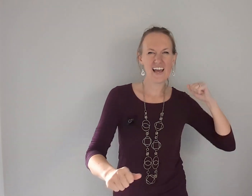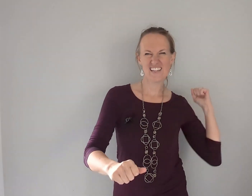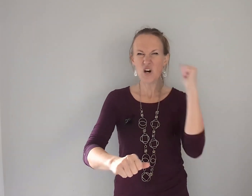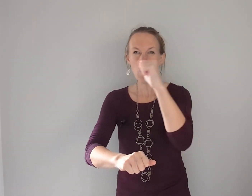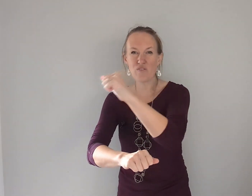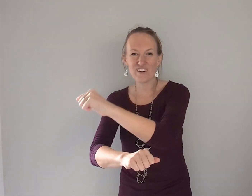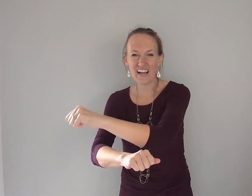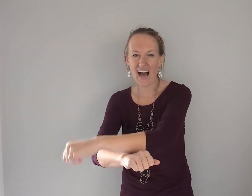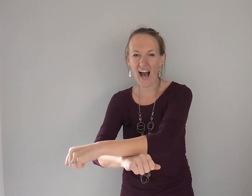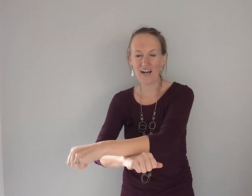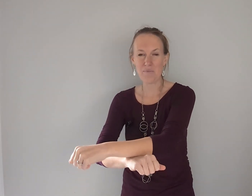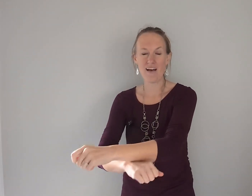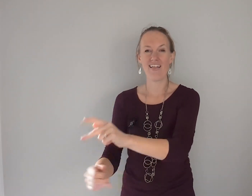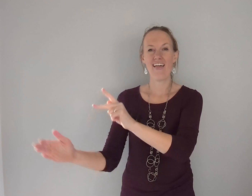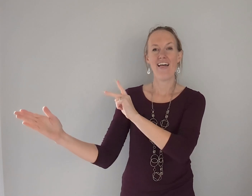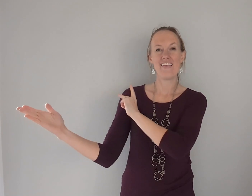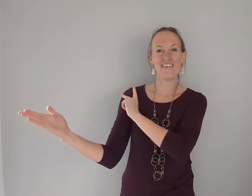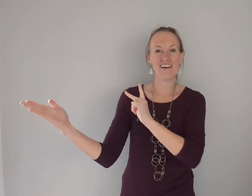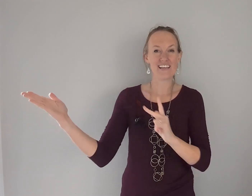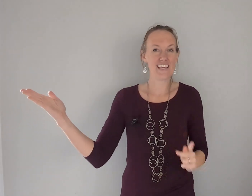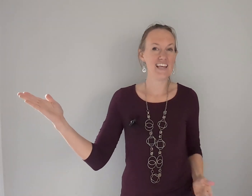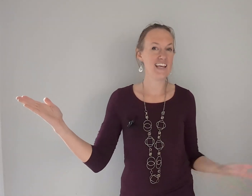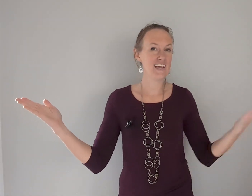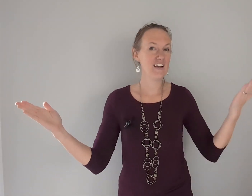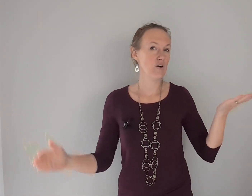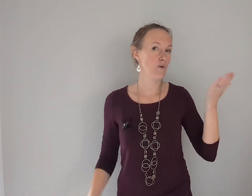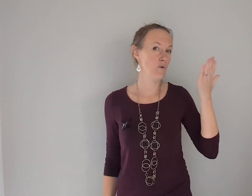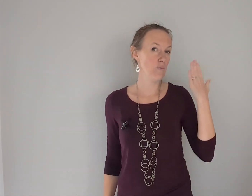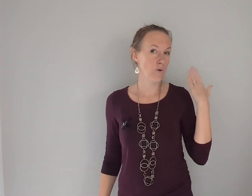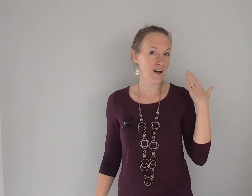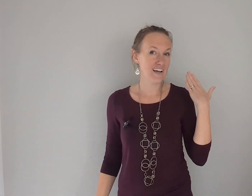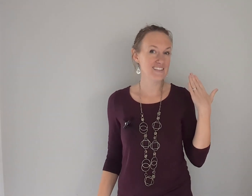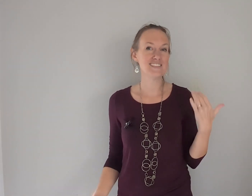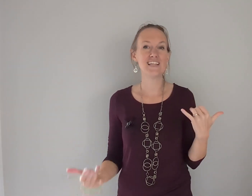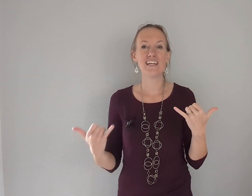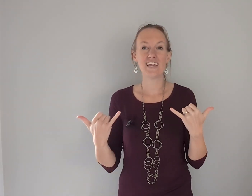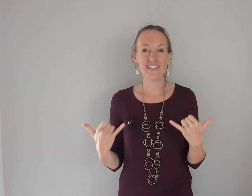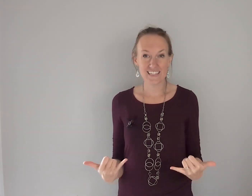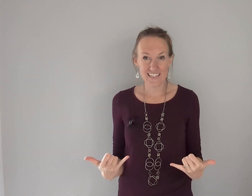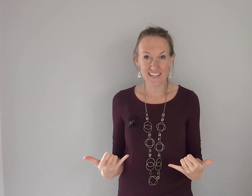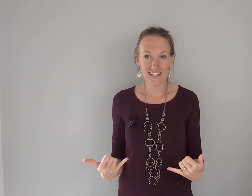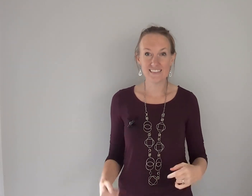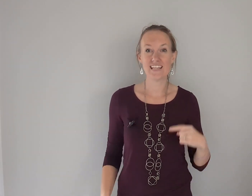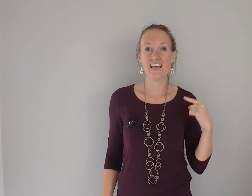has overcome. The King who was and is